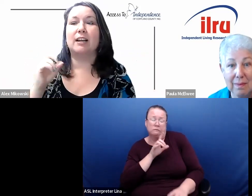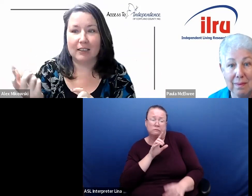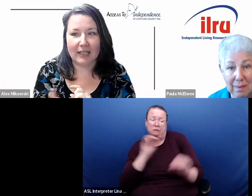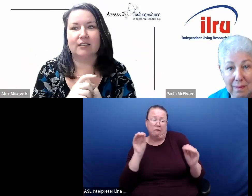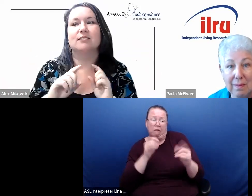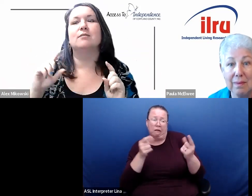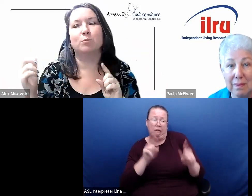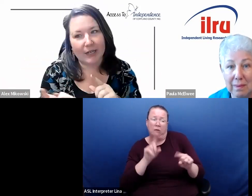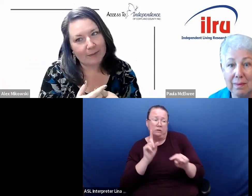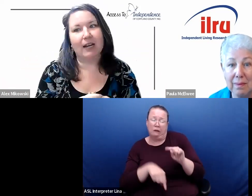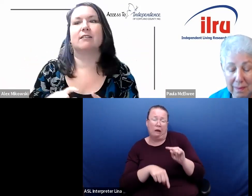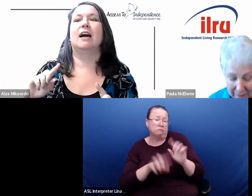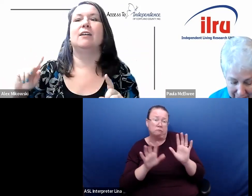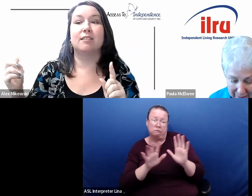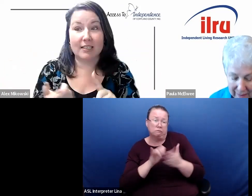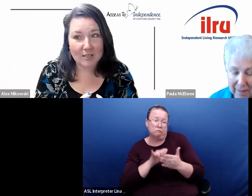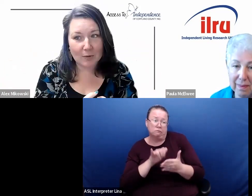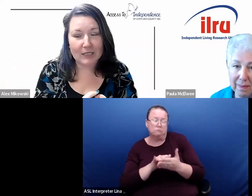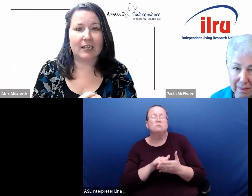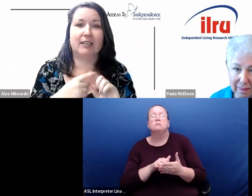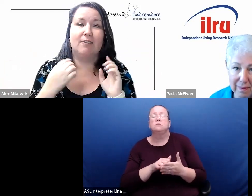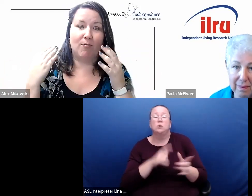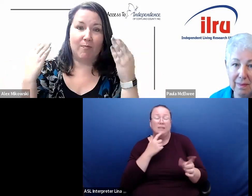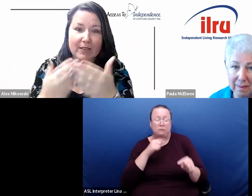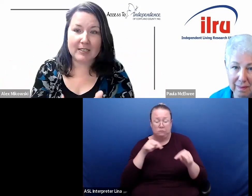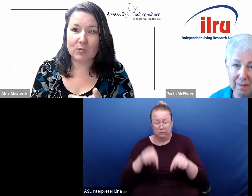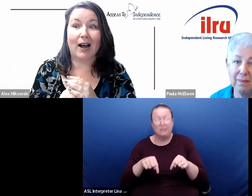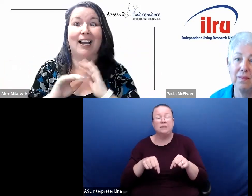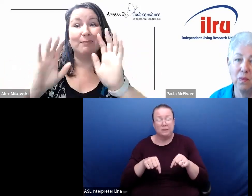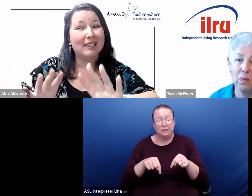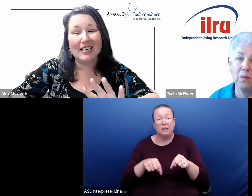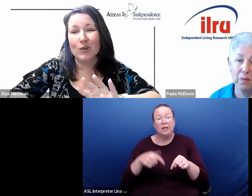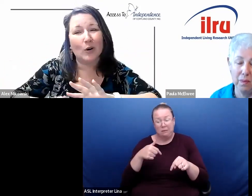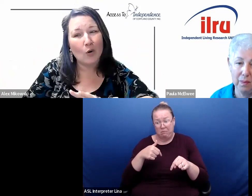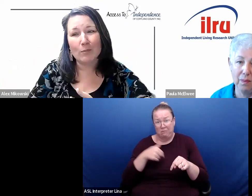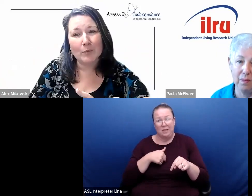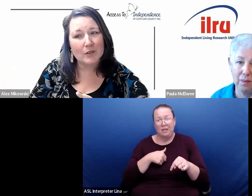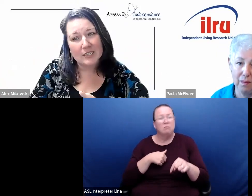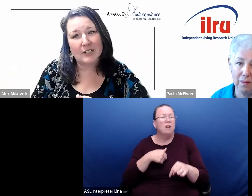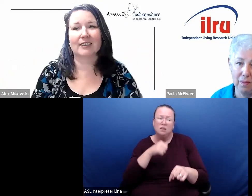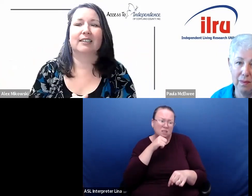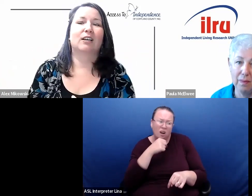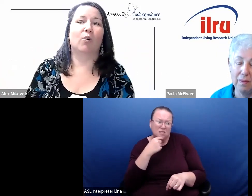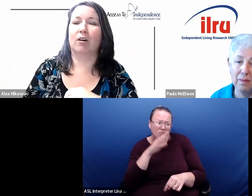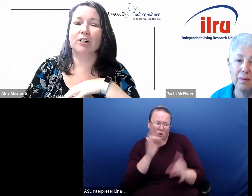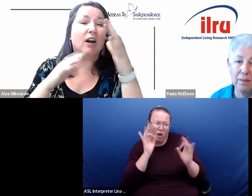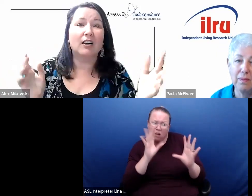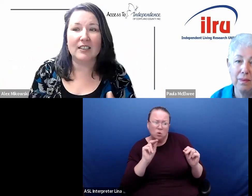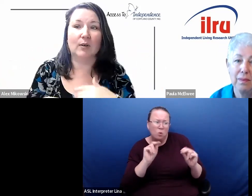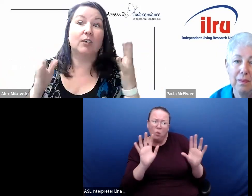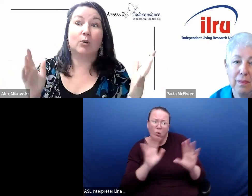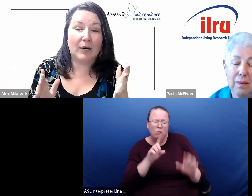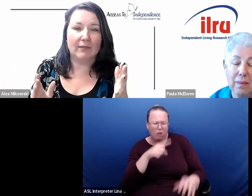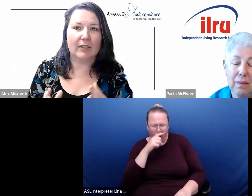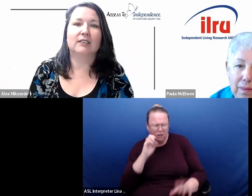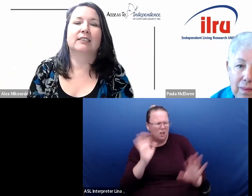And trying to like bring it back around. This is why I'm not saying you're a horrible person or you're ugly